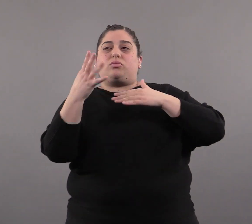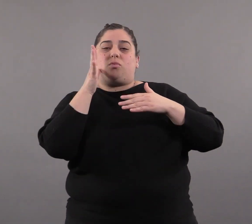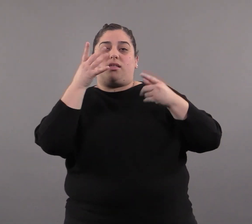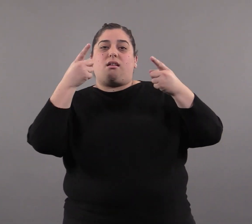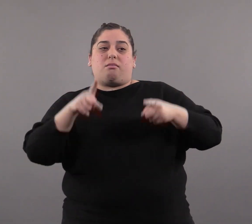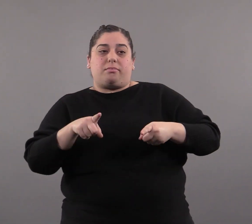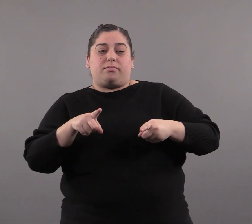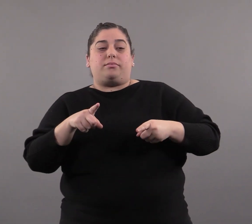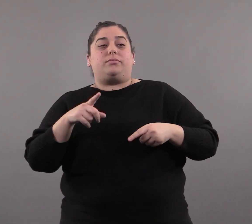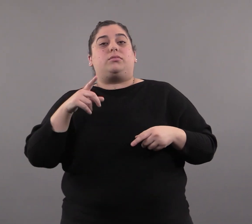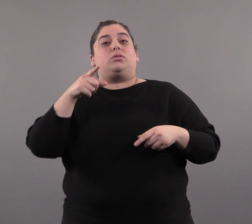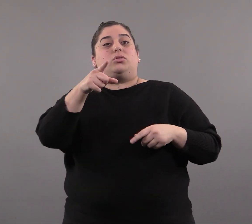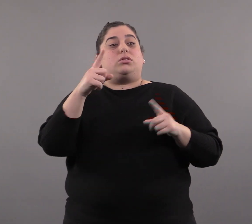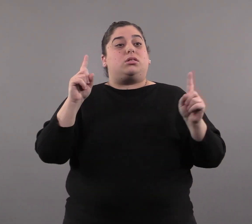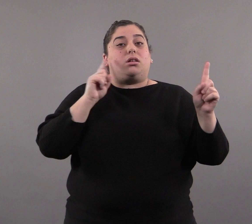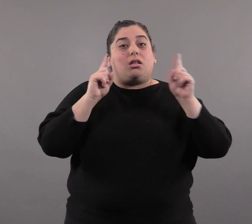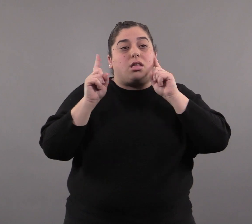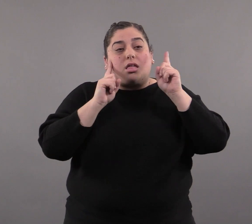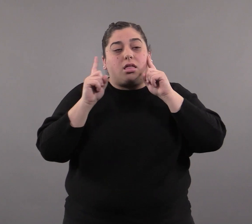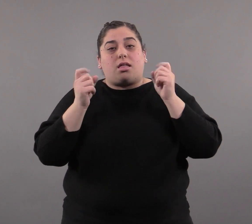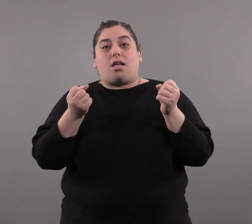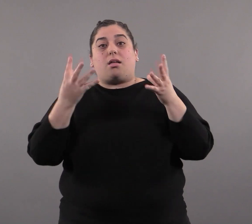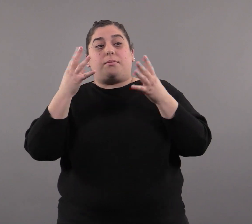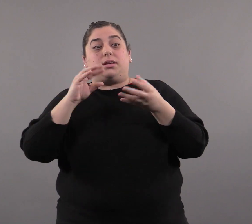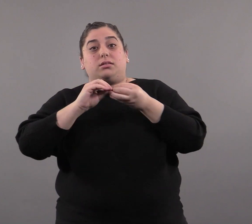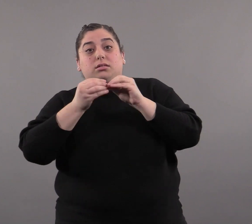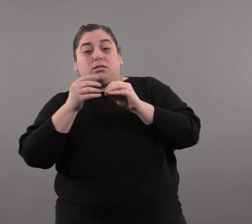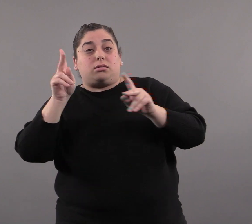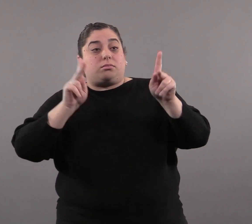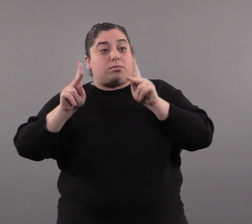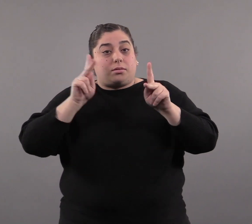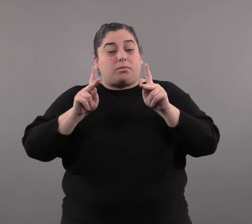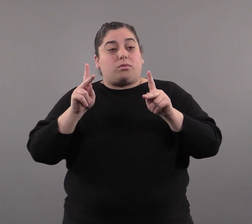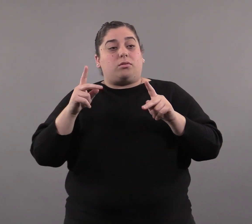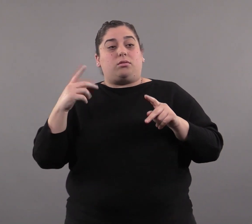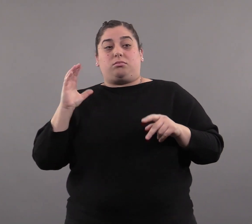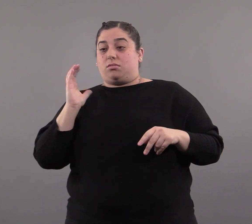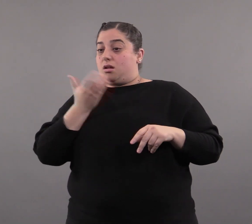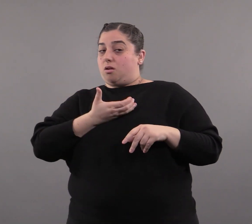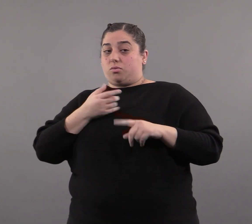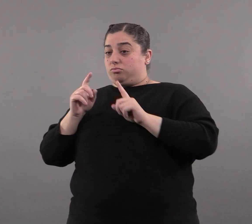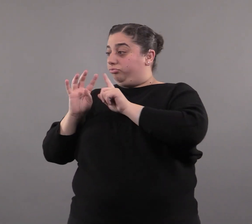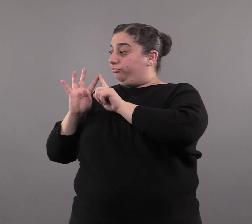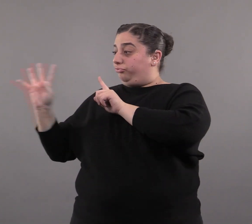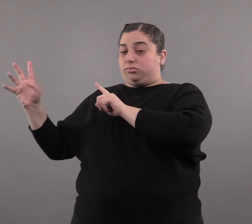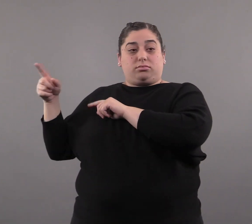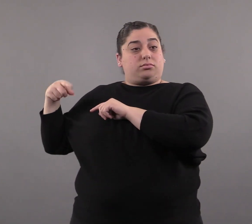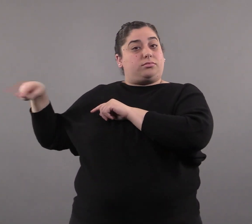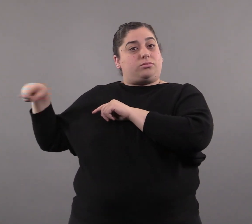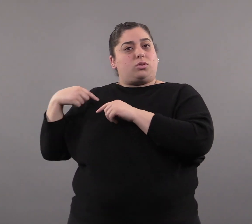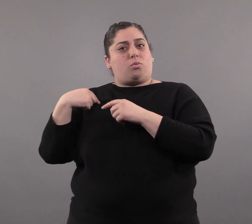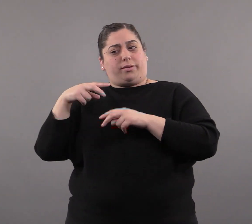of individuals and the process by which we are monitoring folks. As was stated, and I